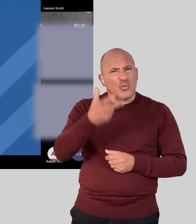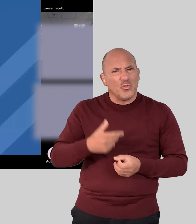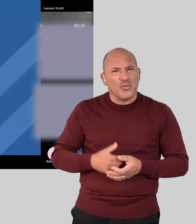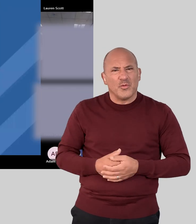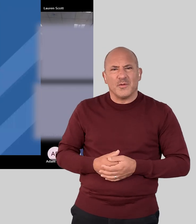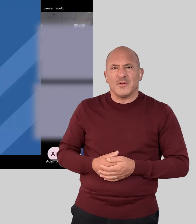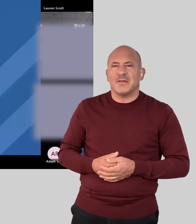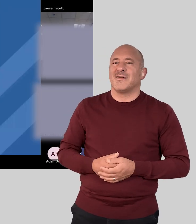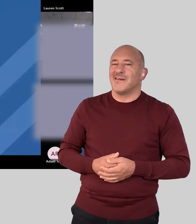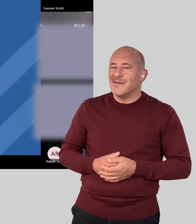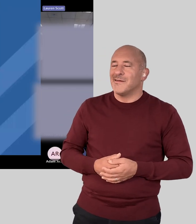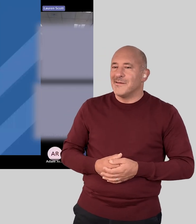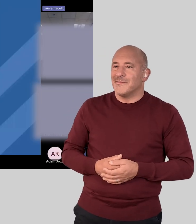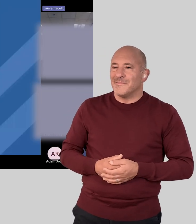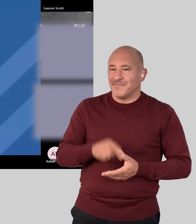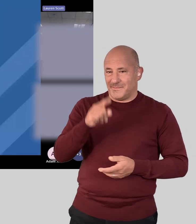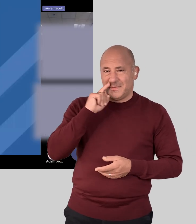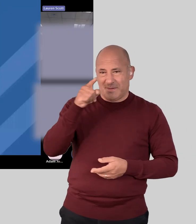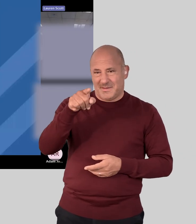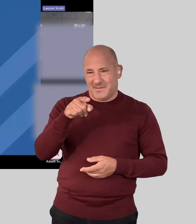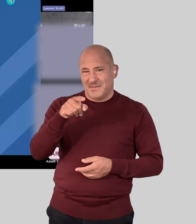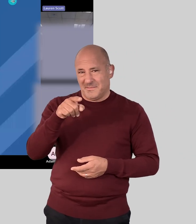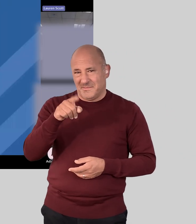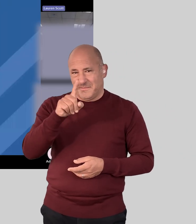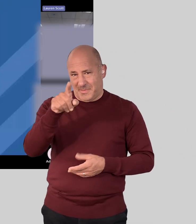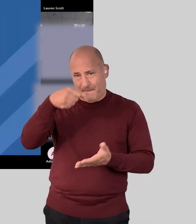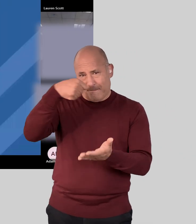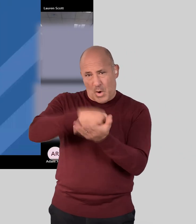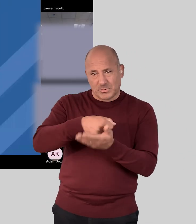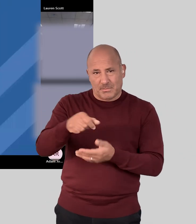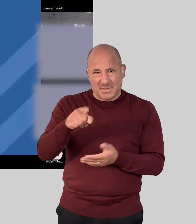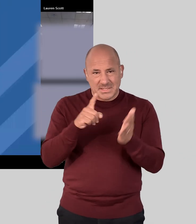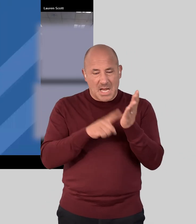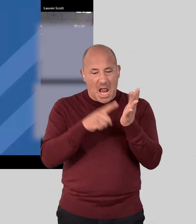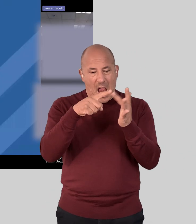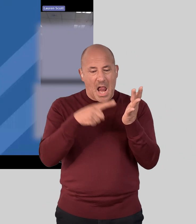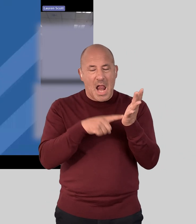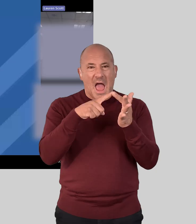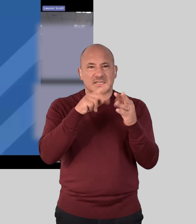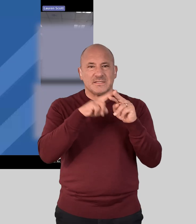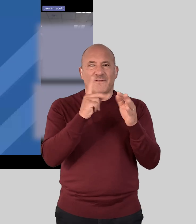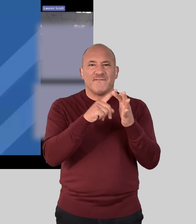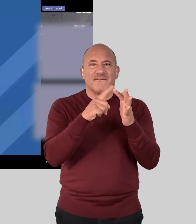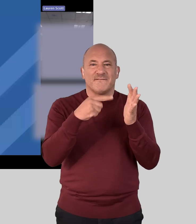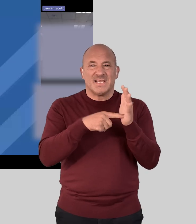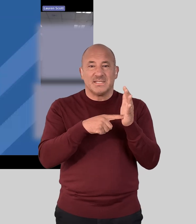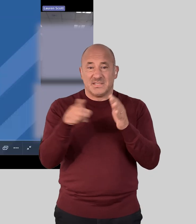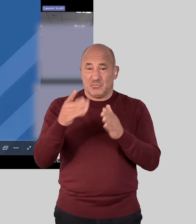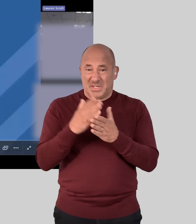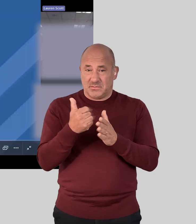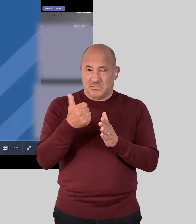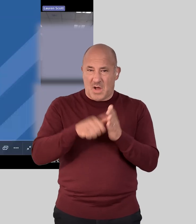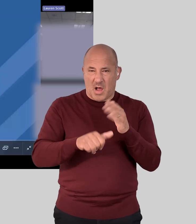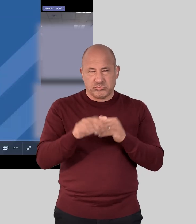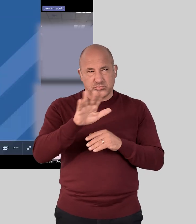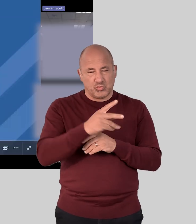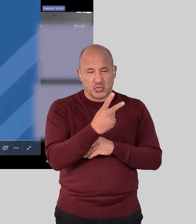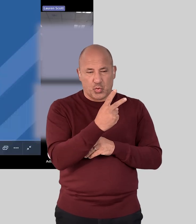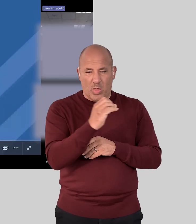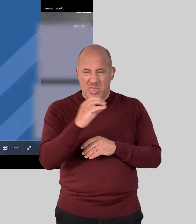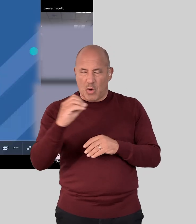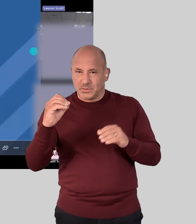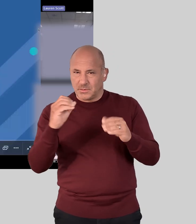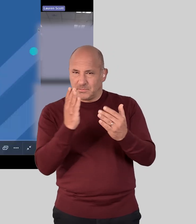it's emerging in the community, in the culture? Yeah, well, the one at the